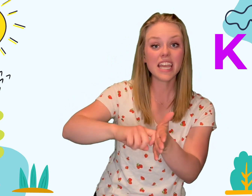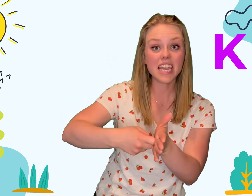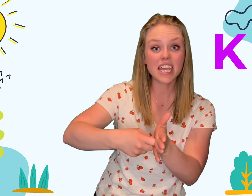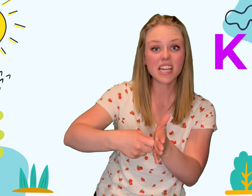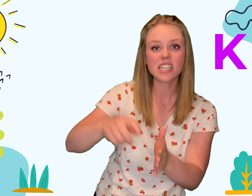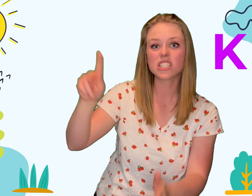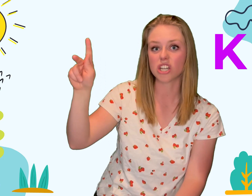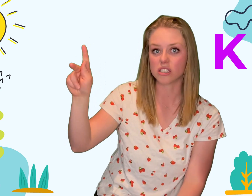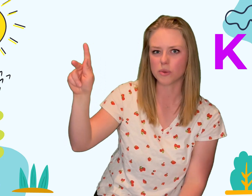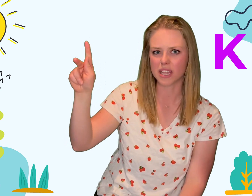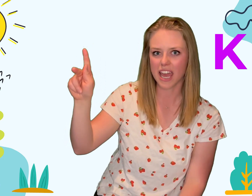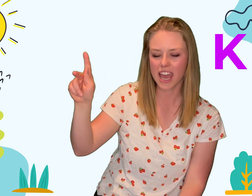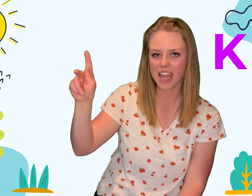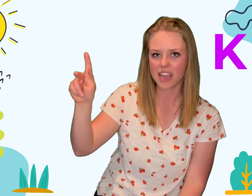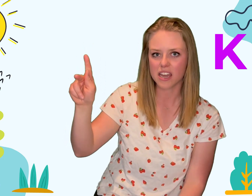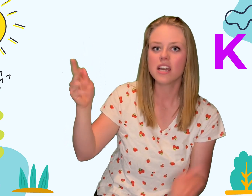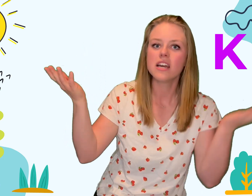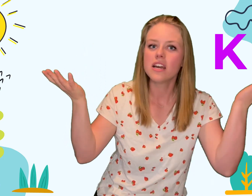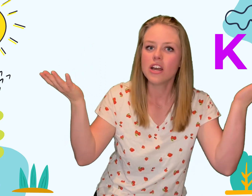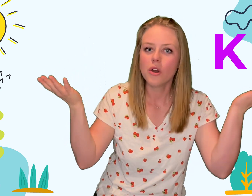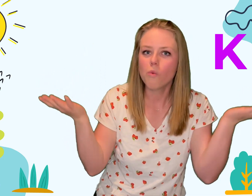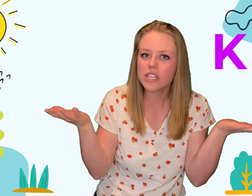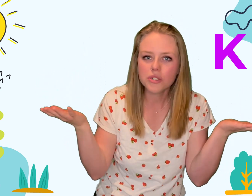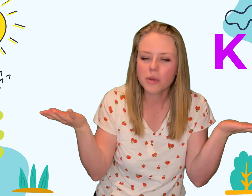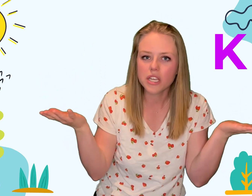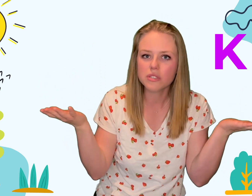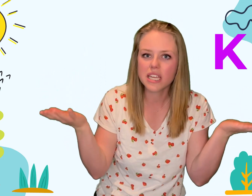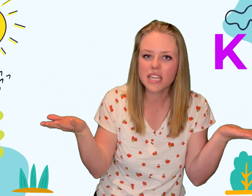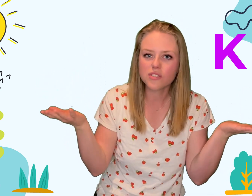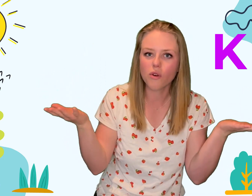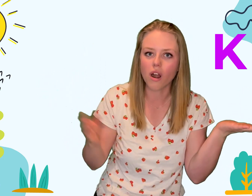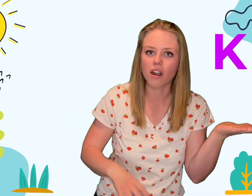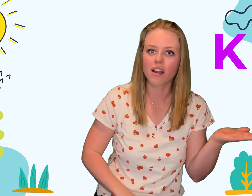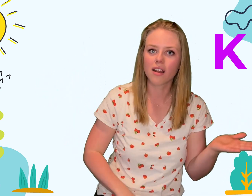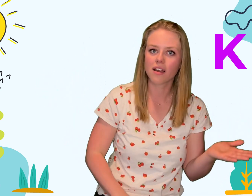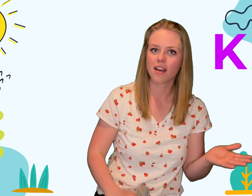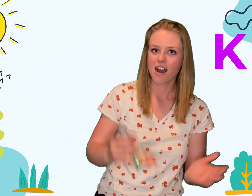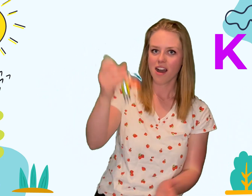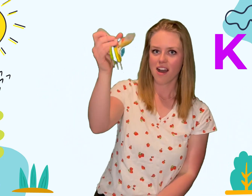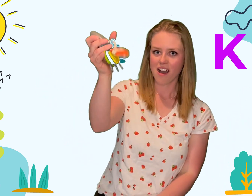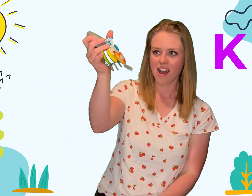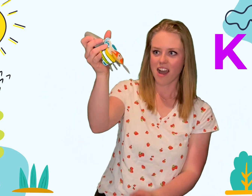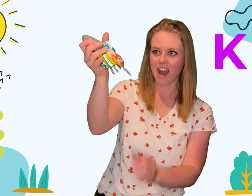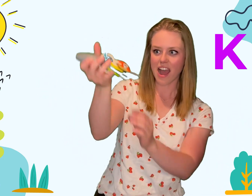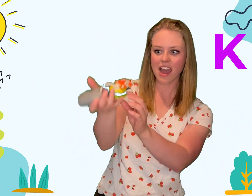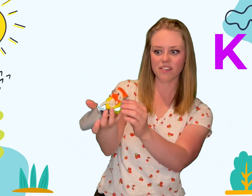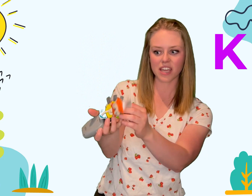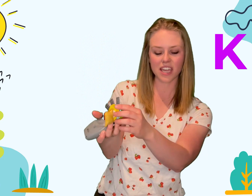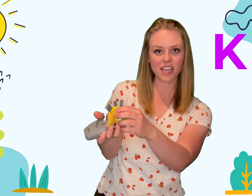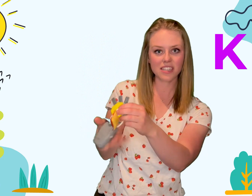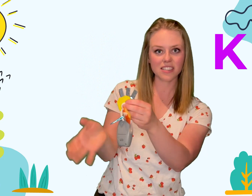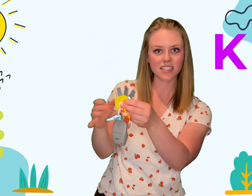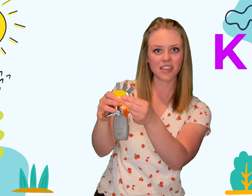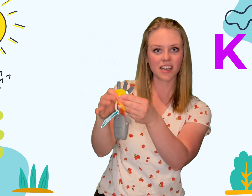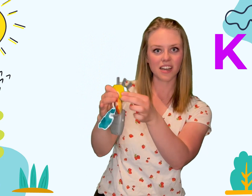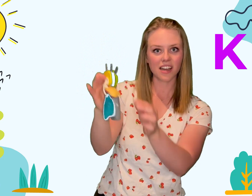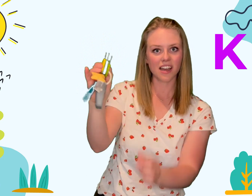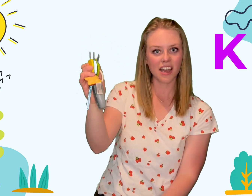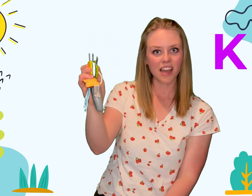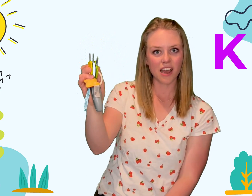Key starts with K. What do we use keys for? I have keys. We